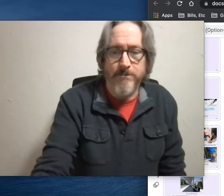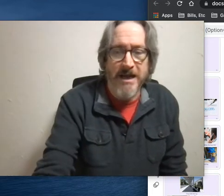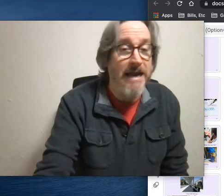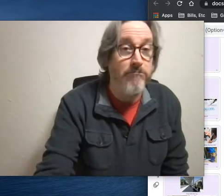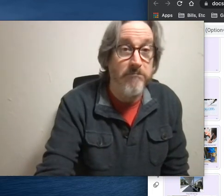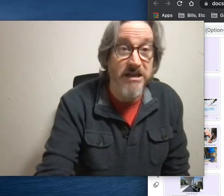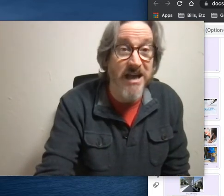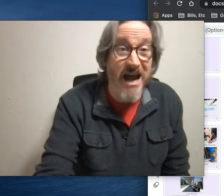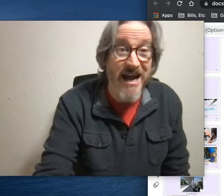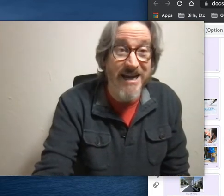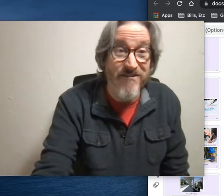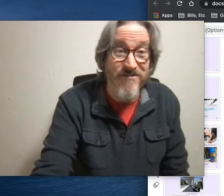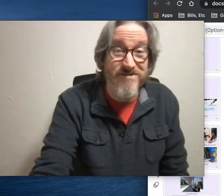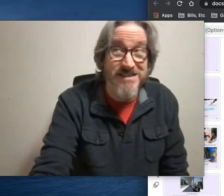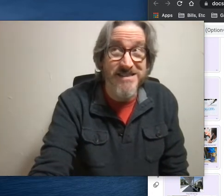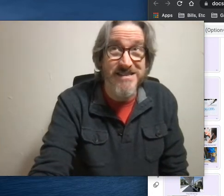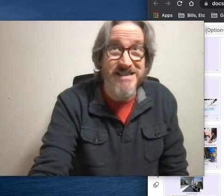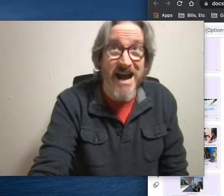Again,